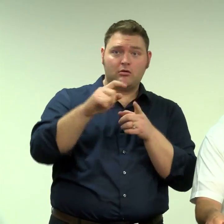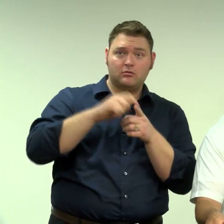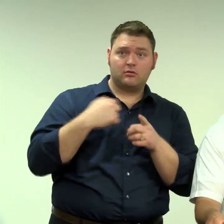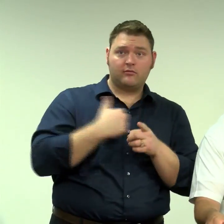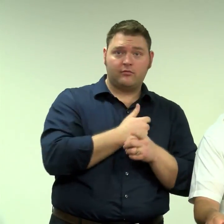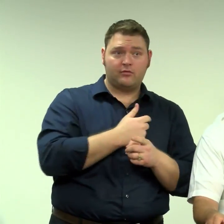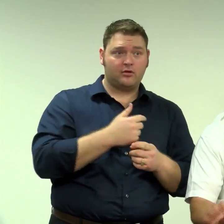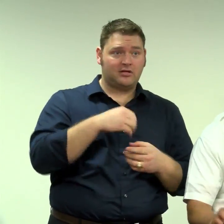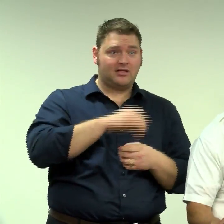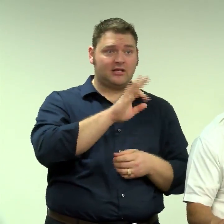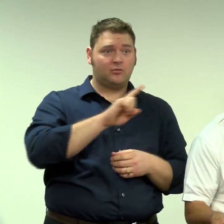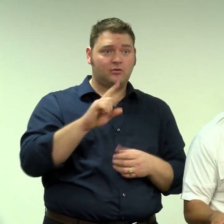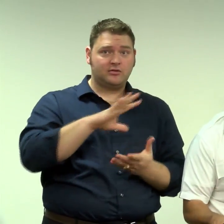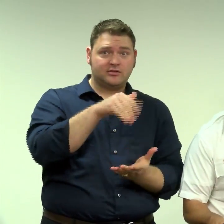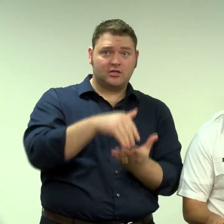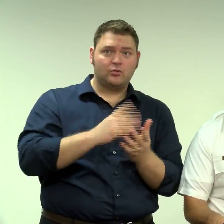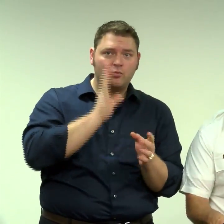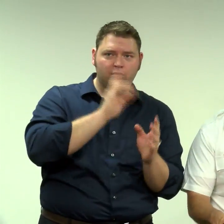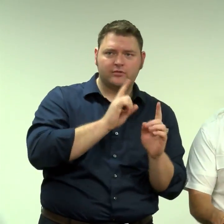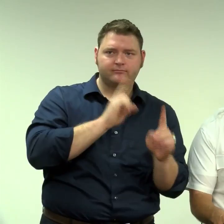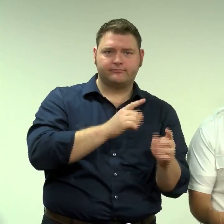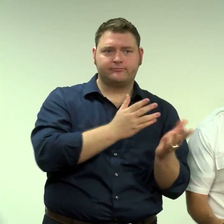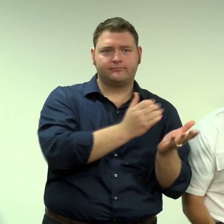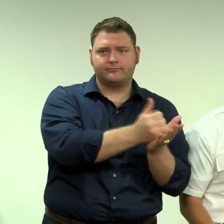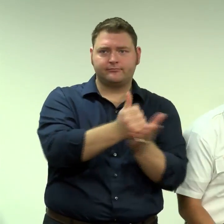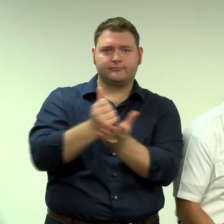into the 911 center. Thank you.